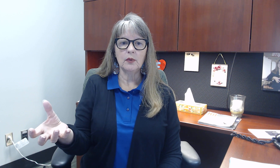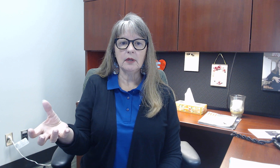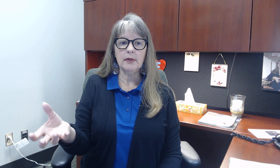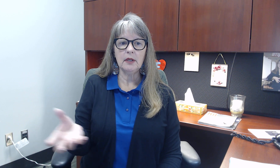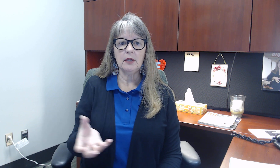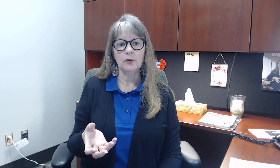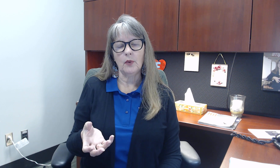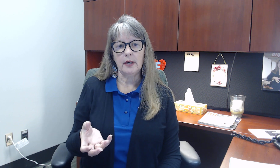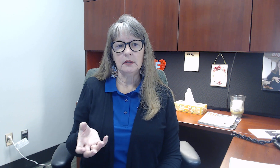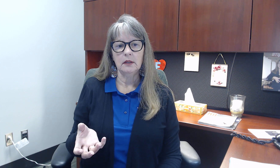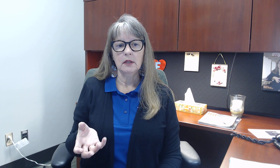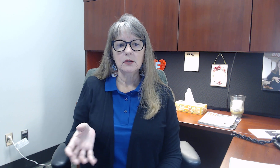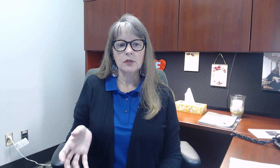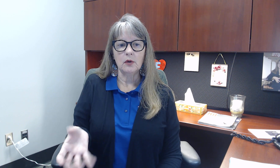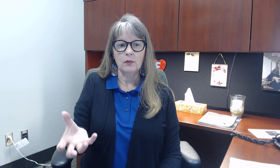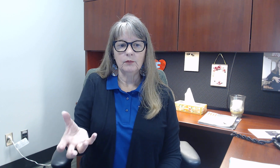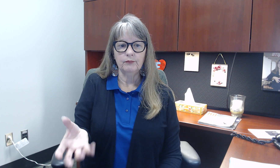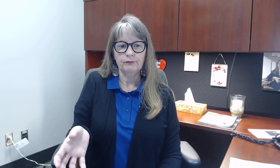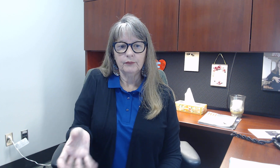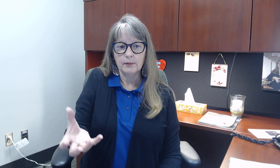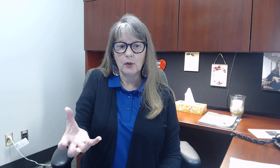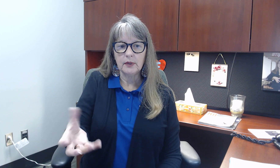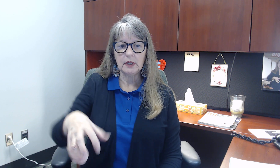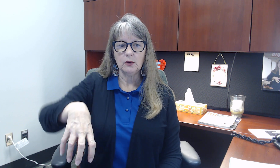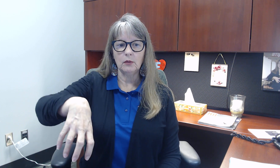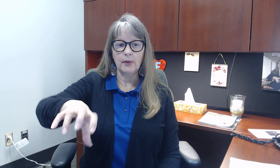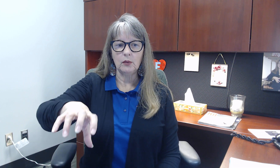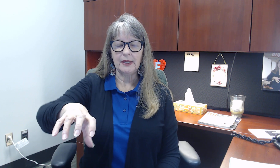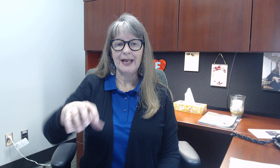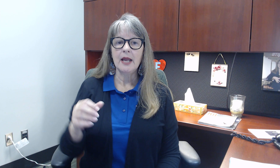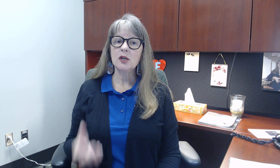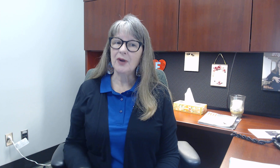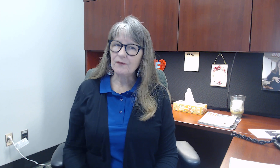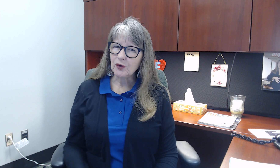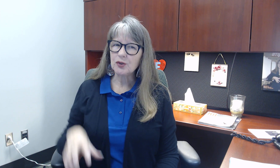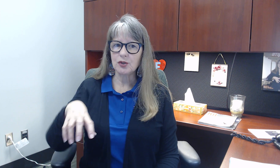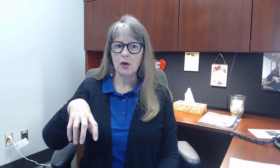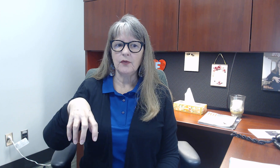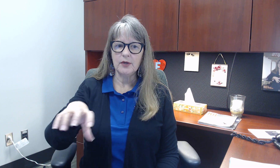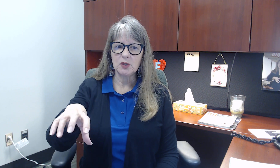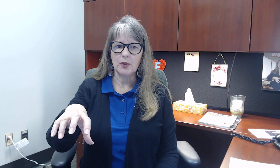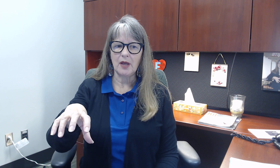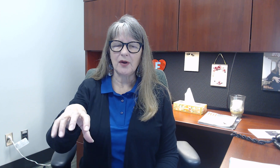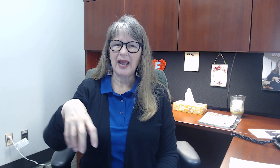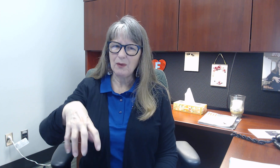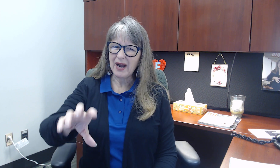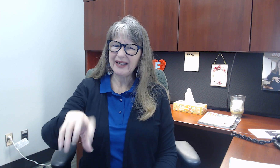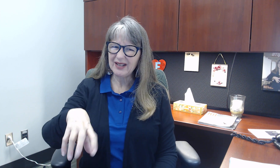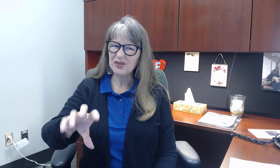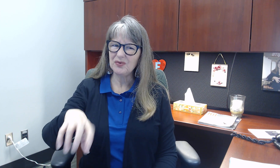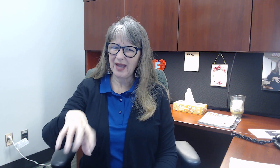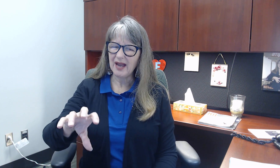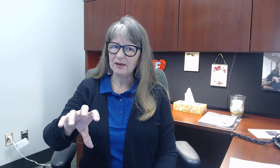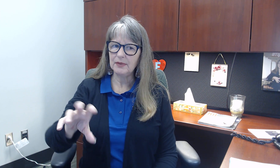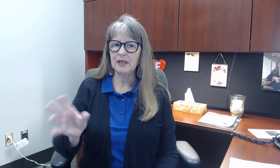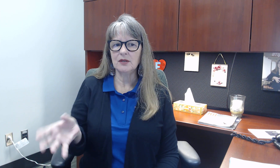can be either one. So bowling or bowling. Because when I first saw this one, I thought, why do they do that? Because this